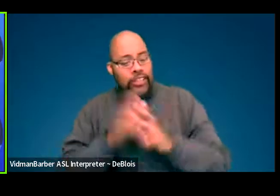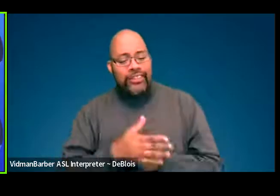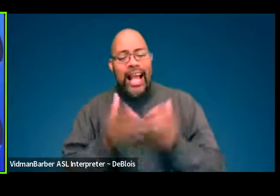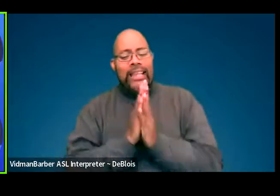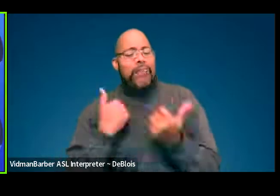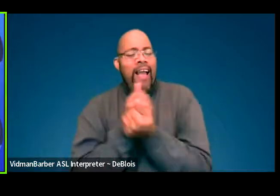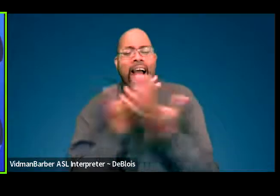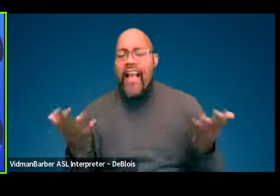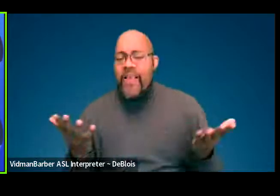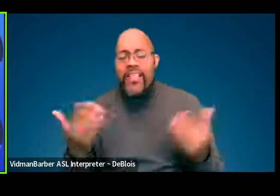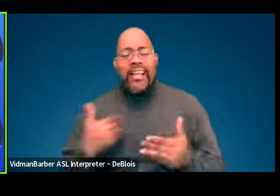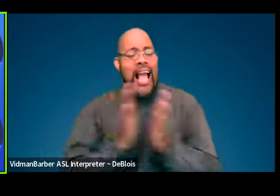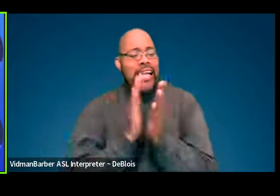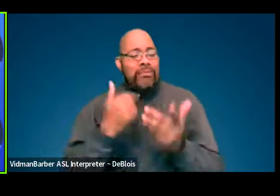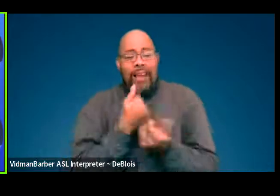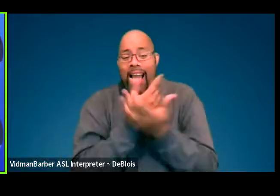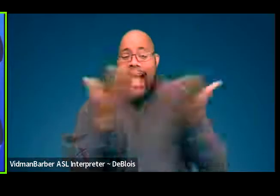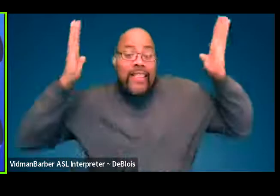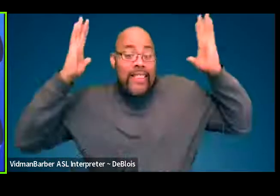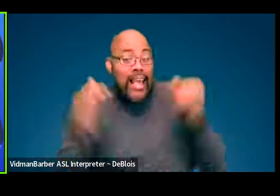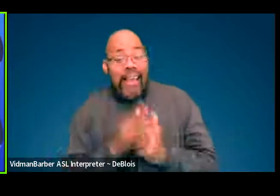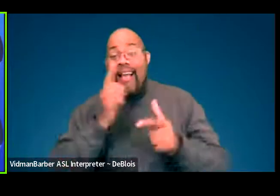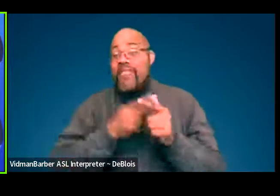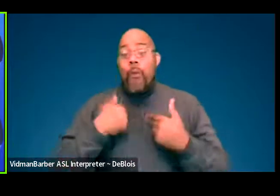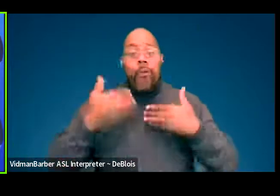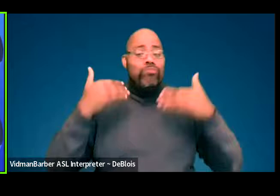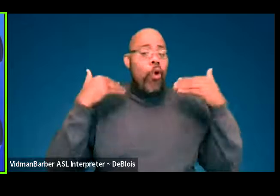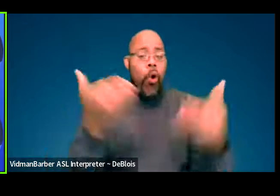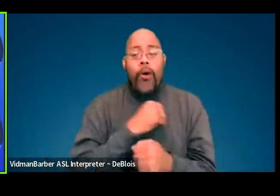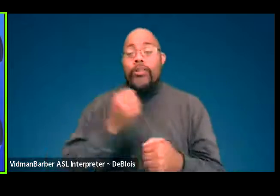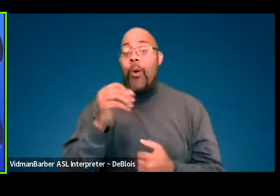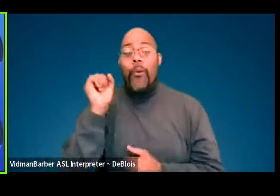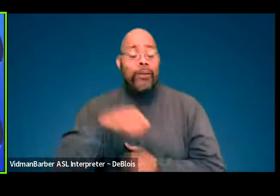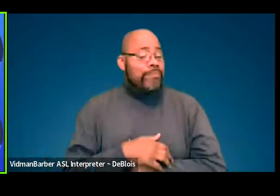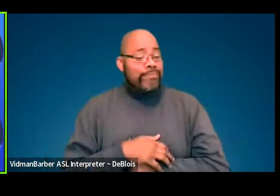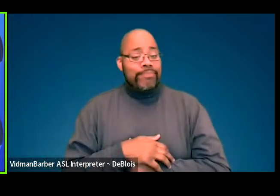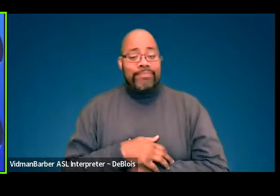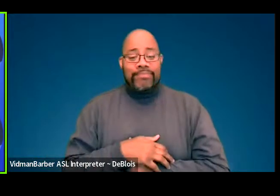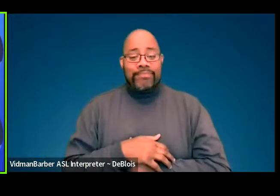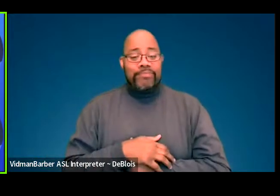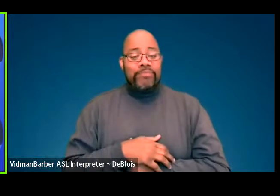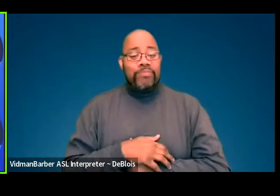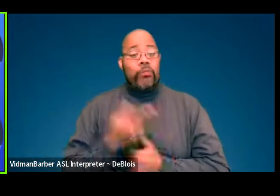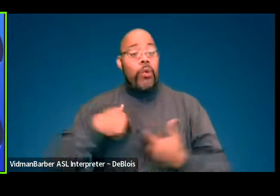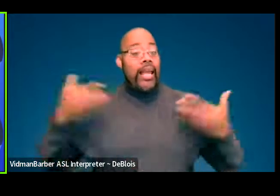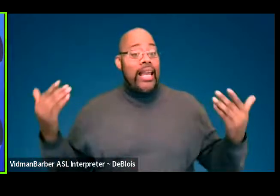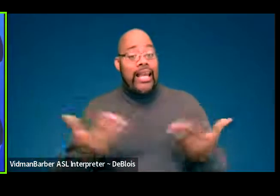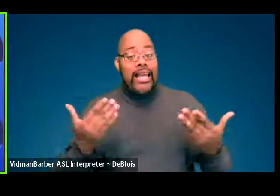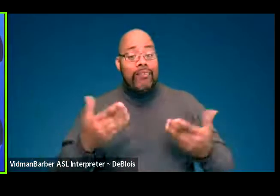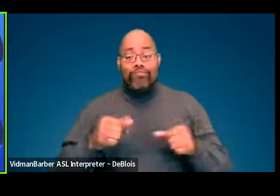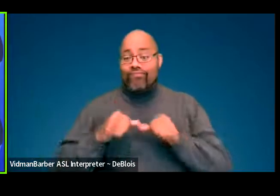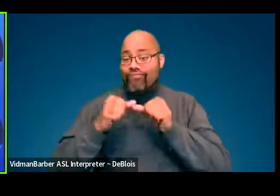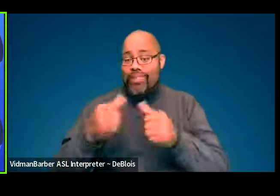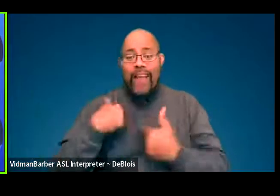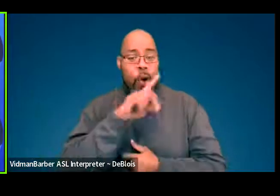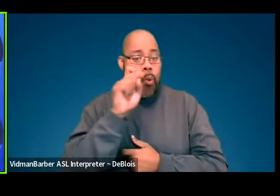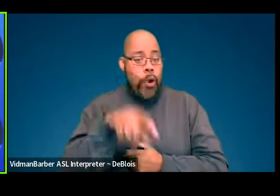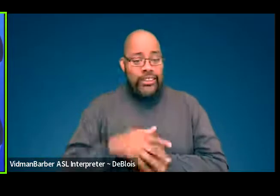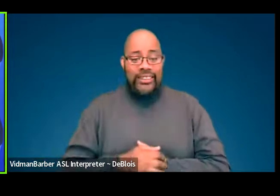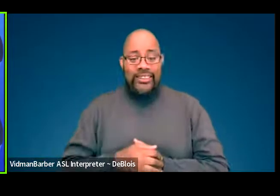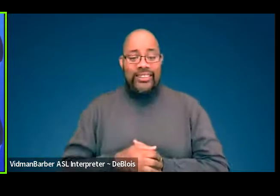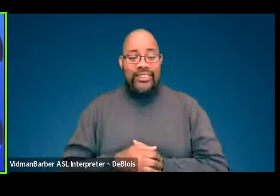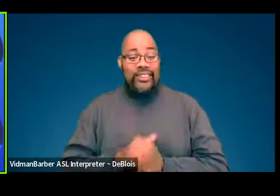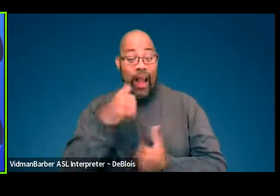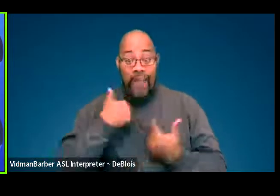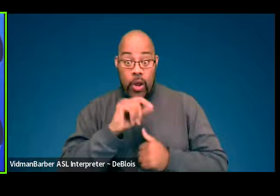me anything, and then we will get going. So yeah, we'll be here however long. We have questions. We